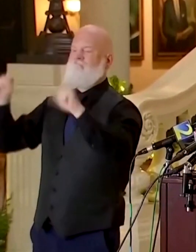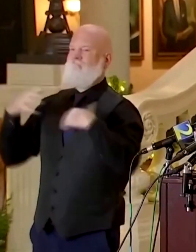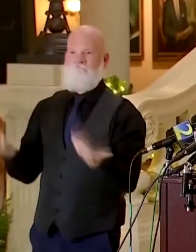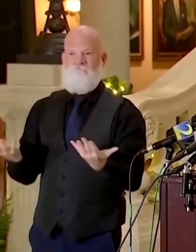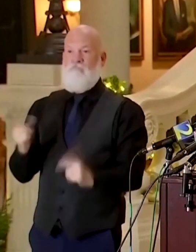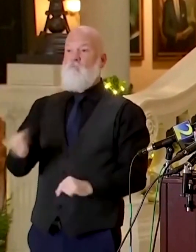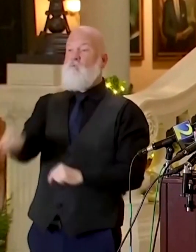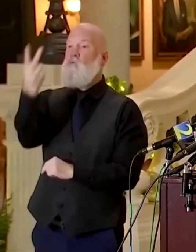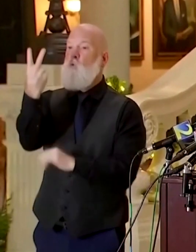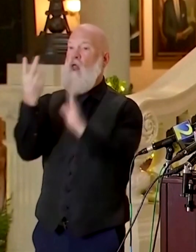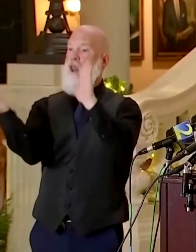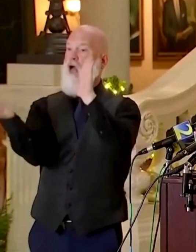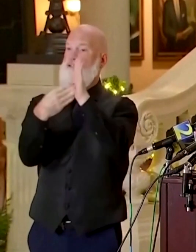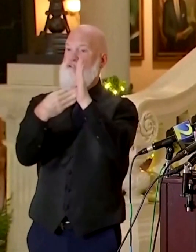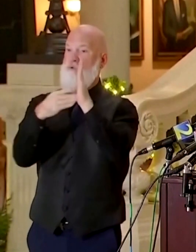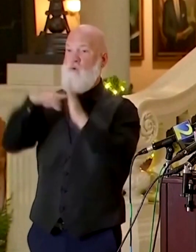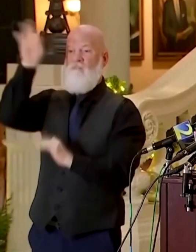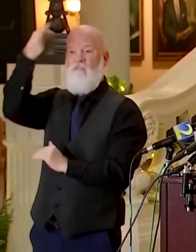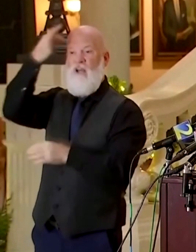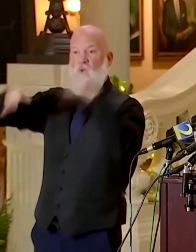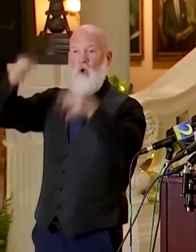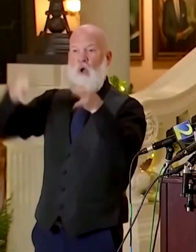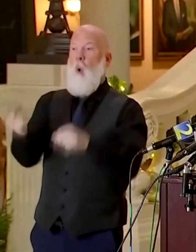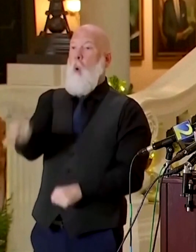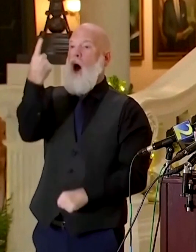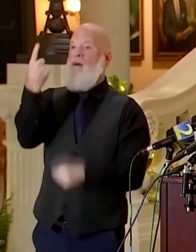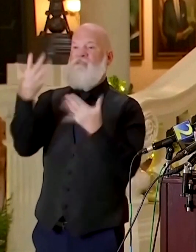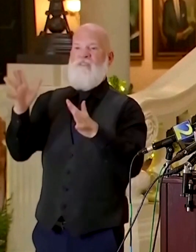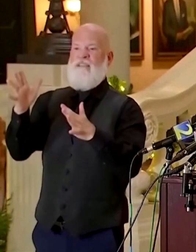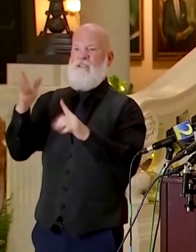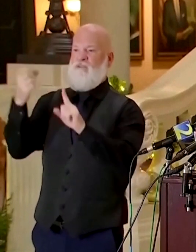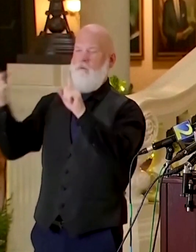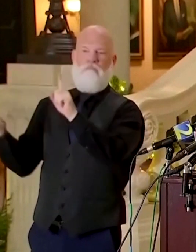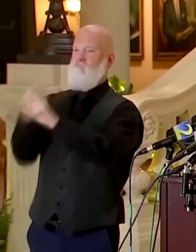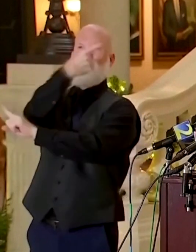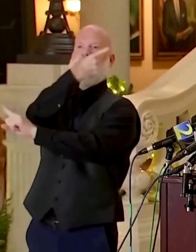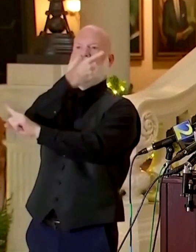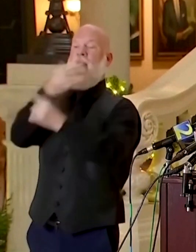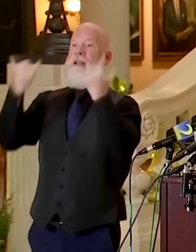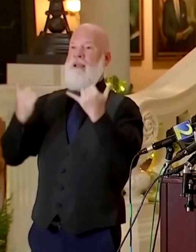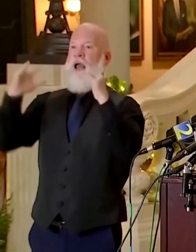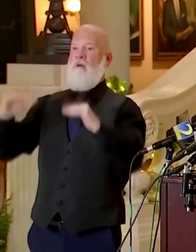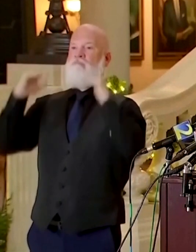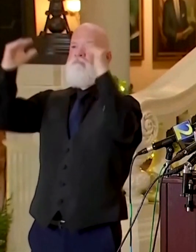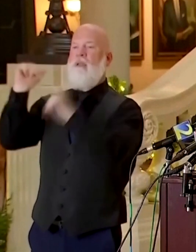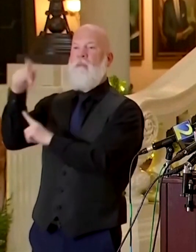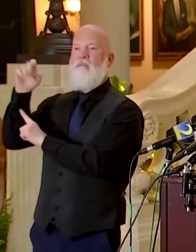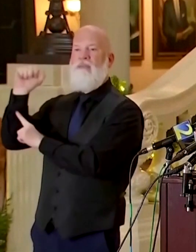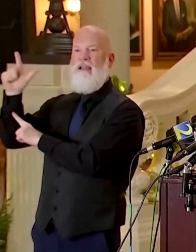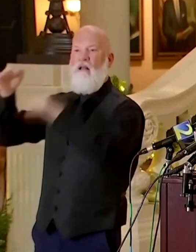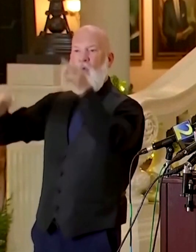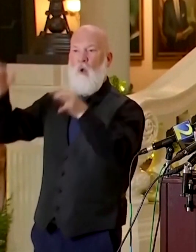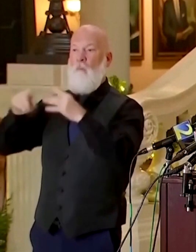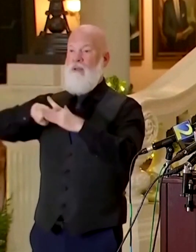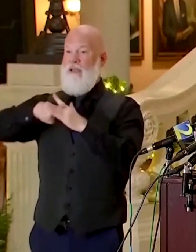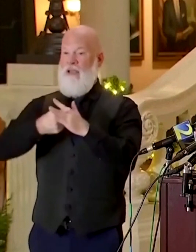One was already shot down and is being appealed. The other is just beginning. That is the due process